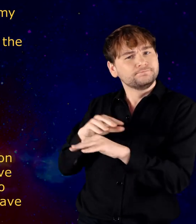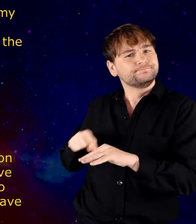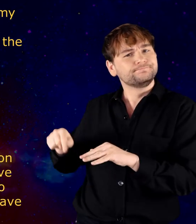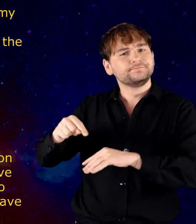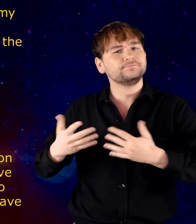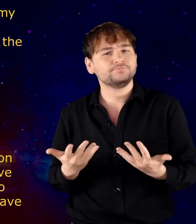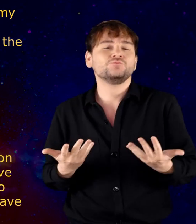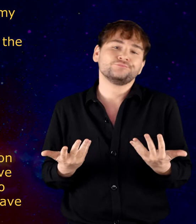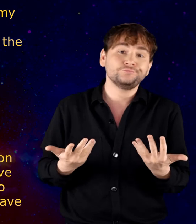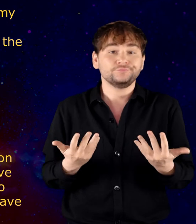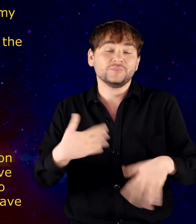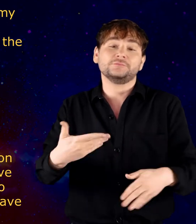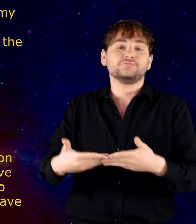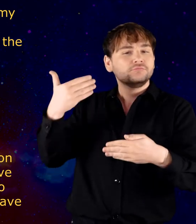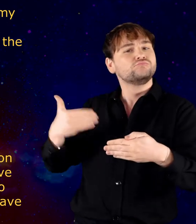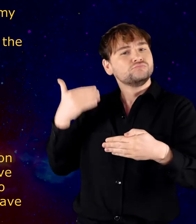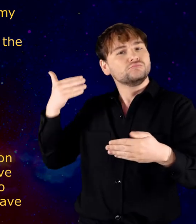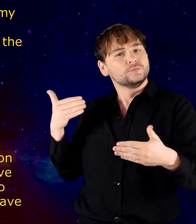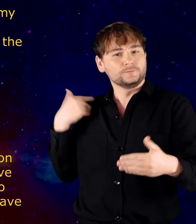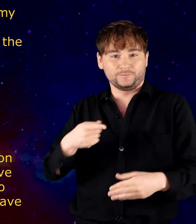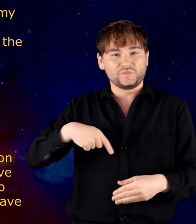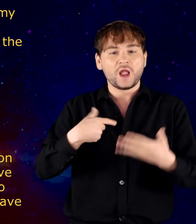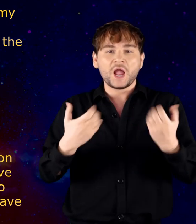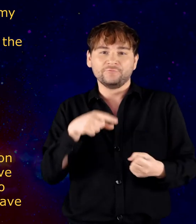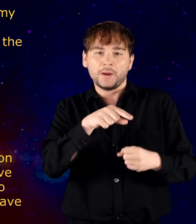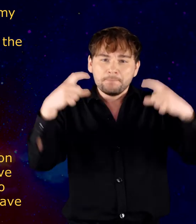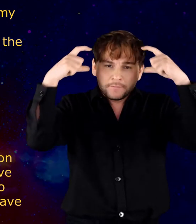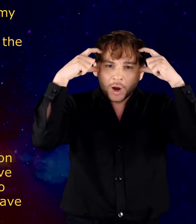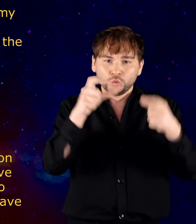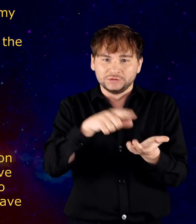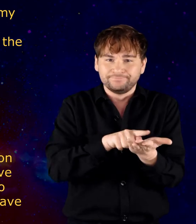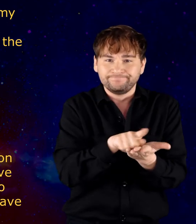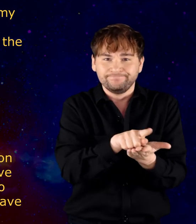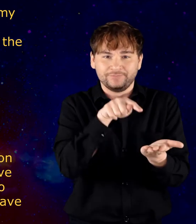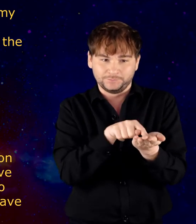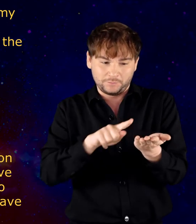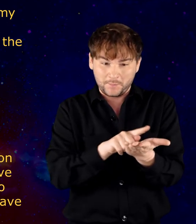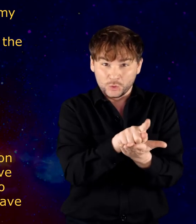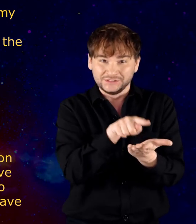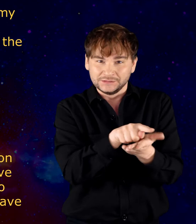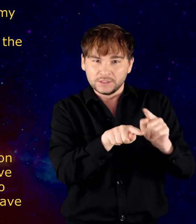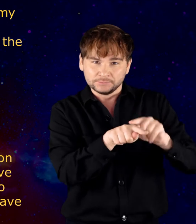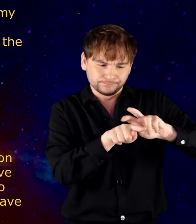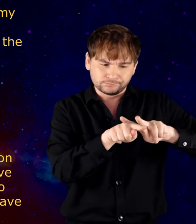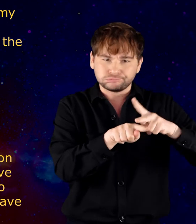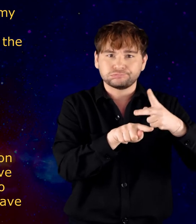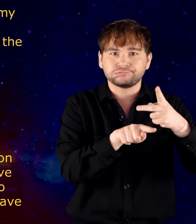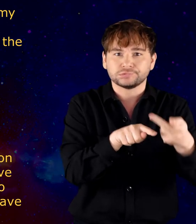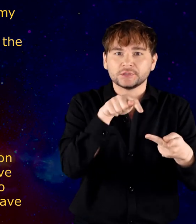in this particular case, our role is, of my team, is that we have, some time